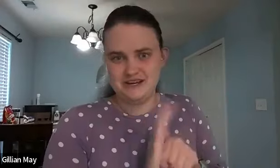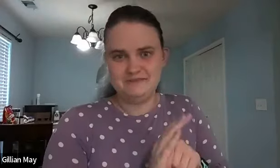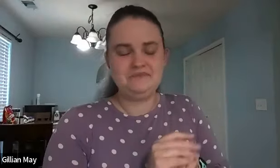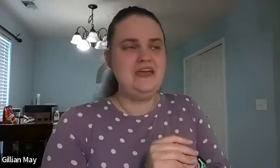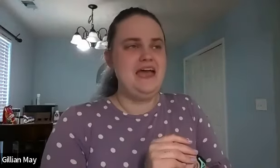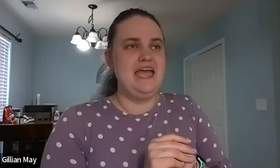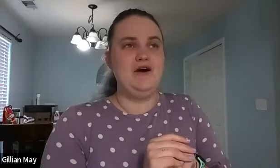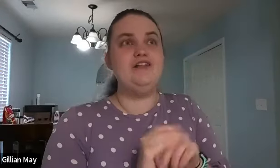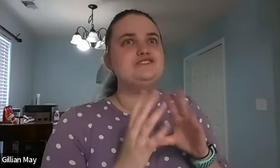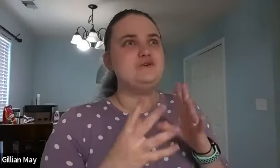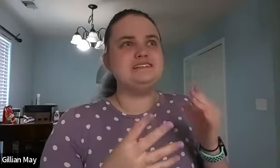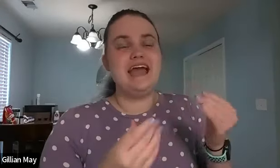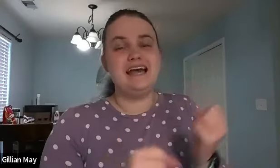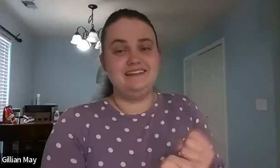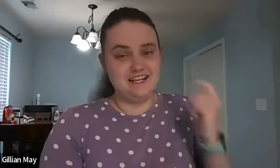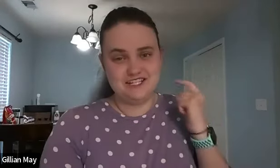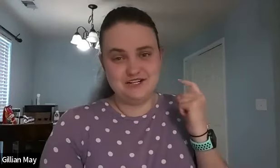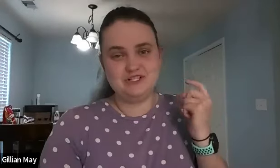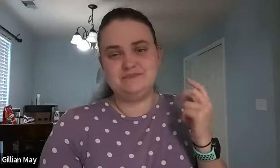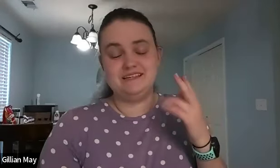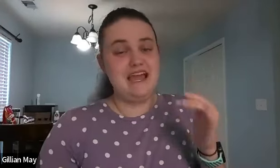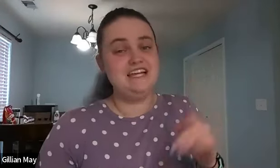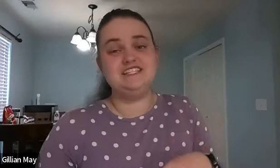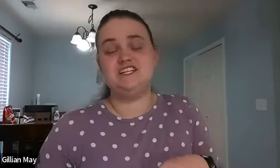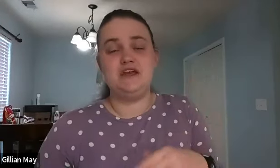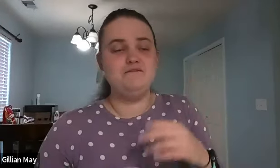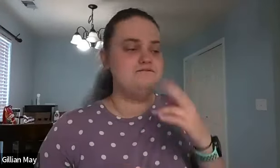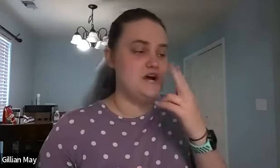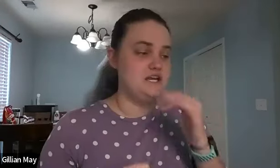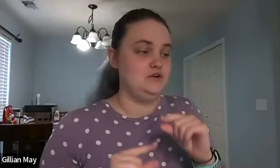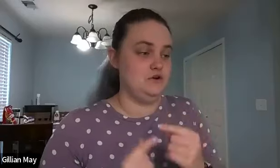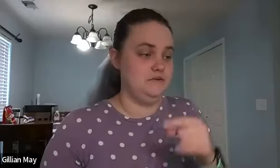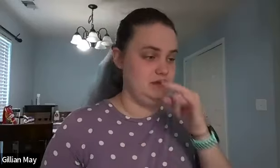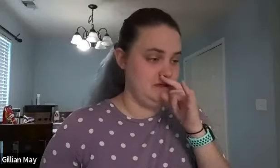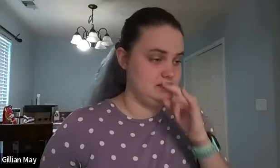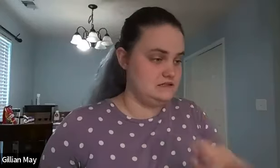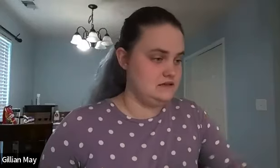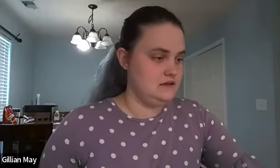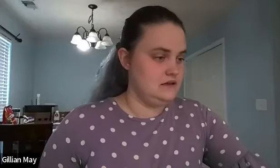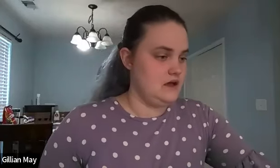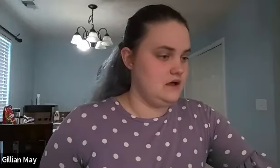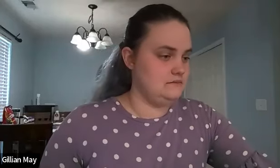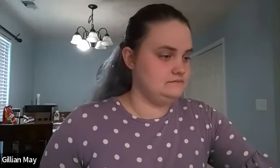grade. And all the stories I had last year were just because I had such a funny group of kids.